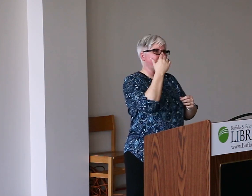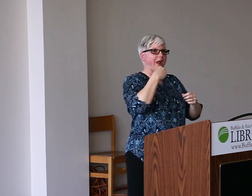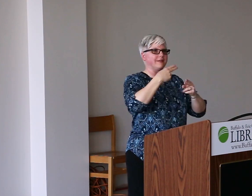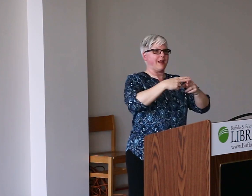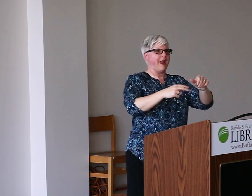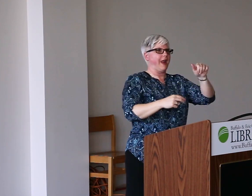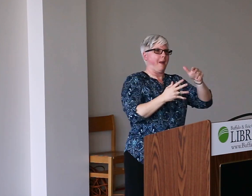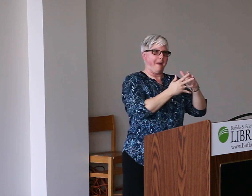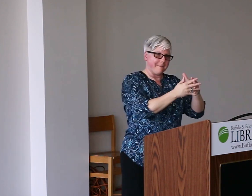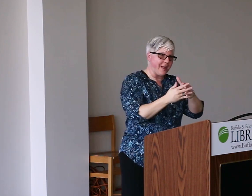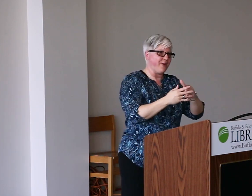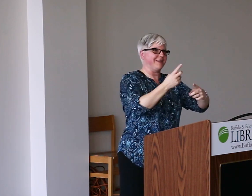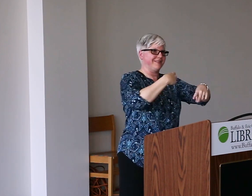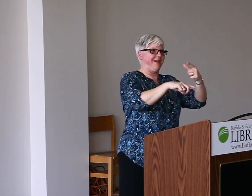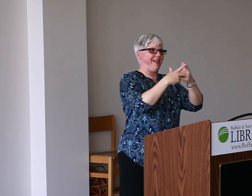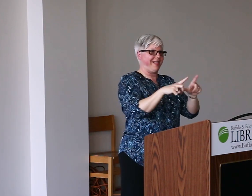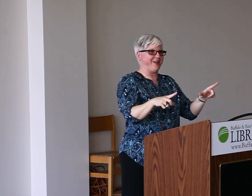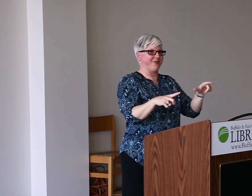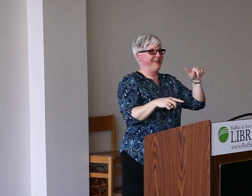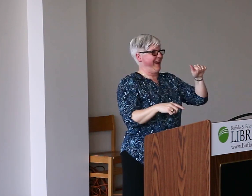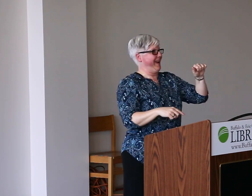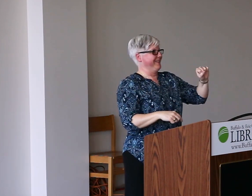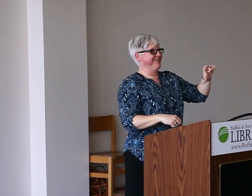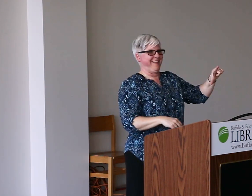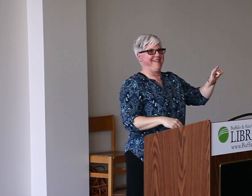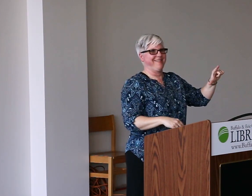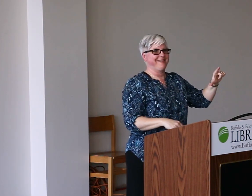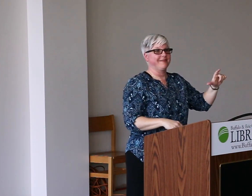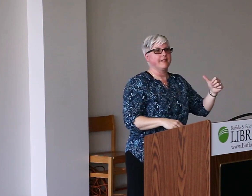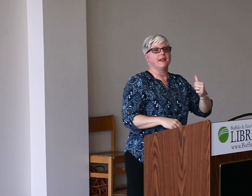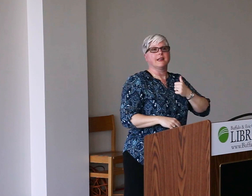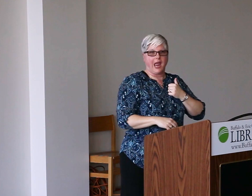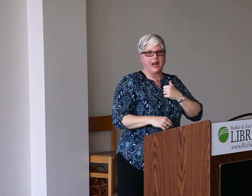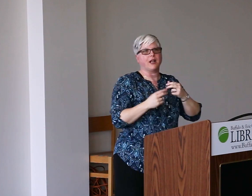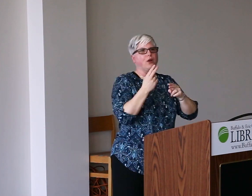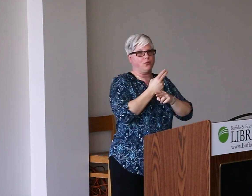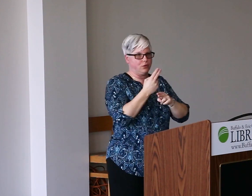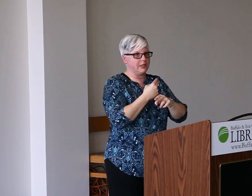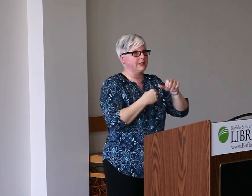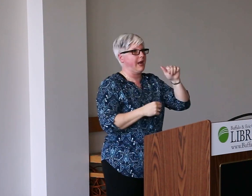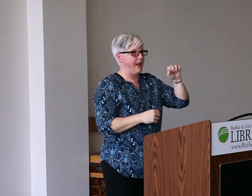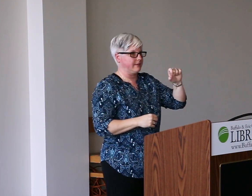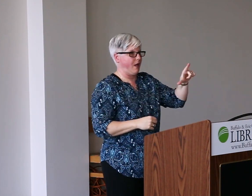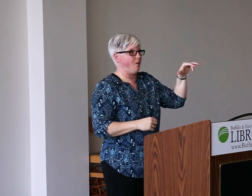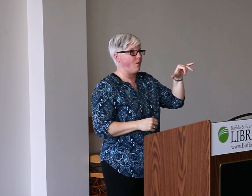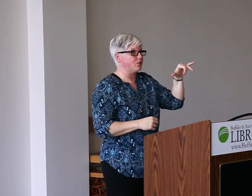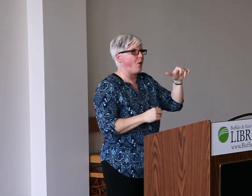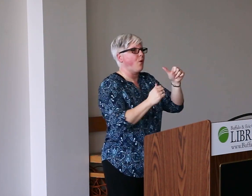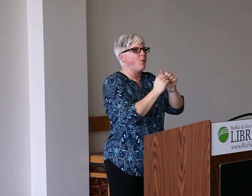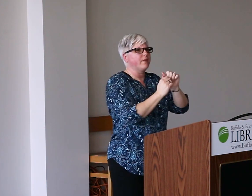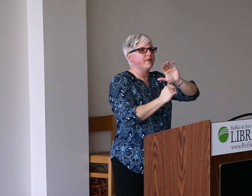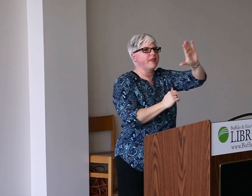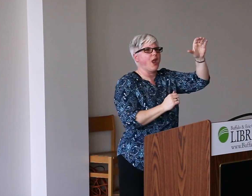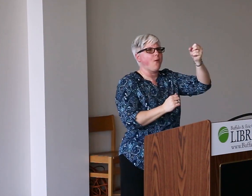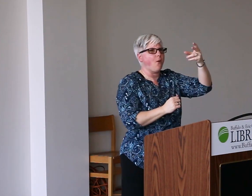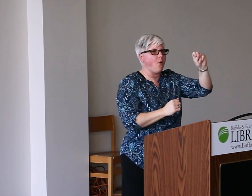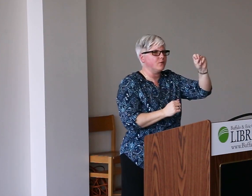sign language. That's why it's called American Sign Language, ASL. Canada also uses ASL with